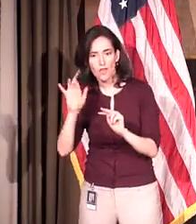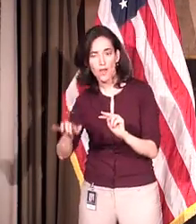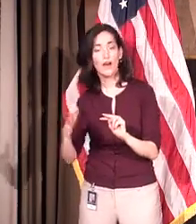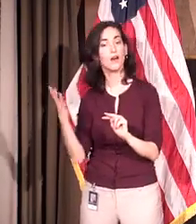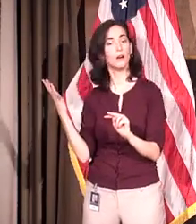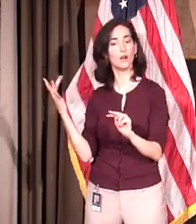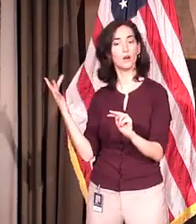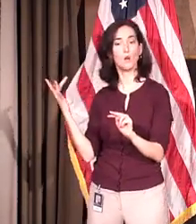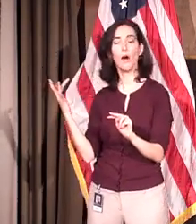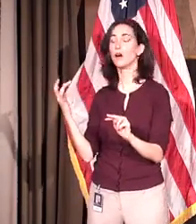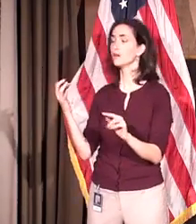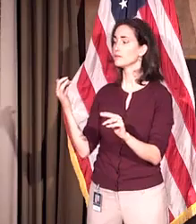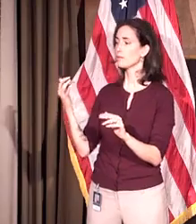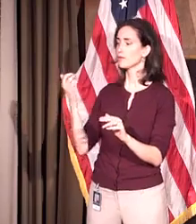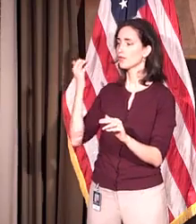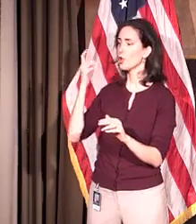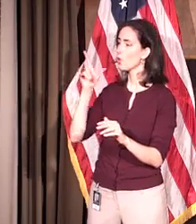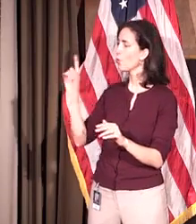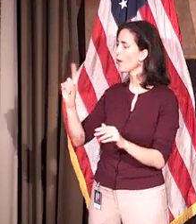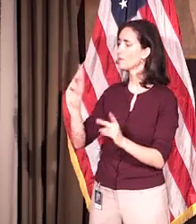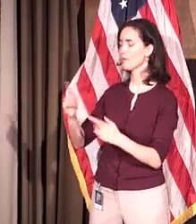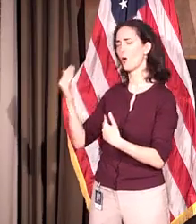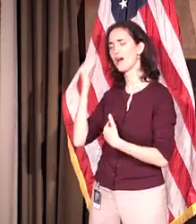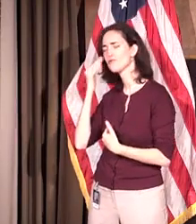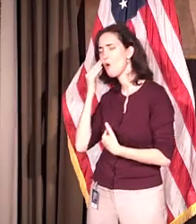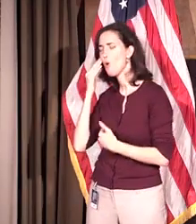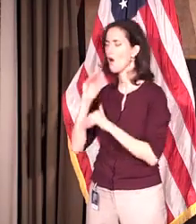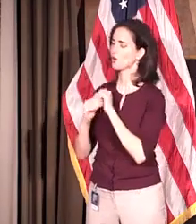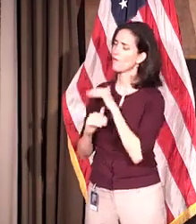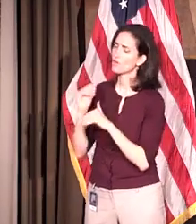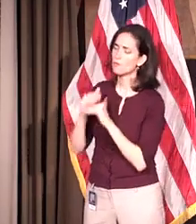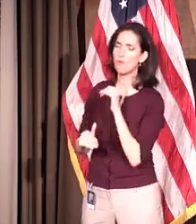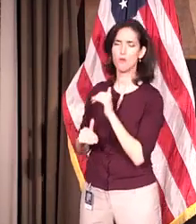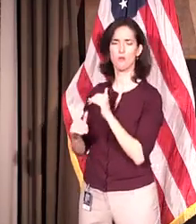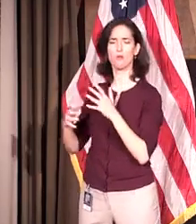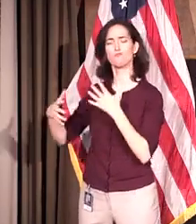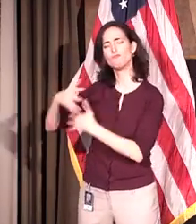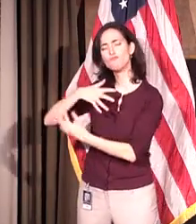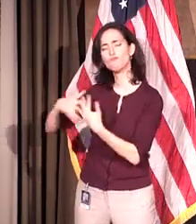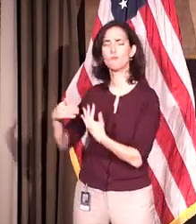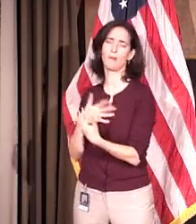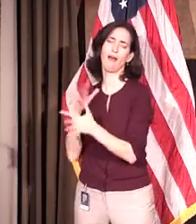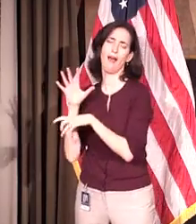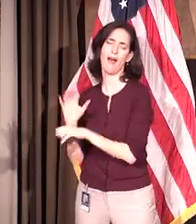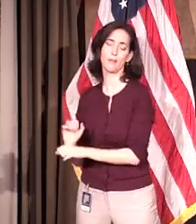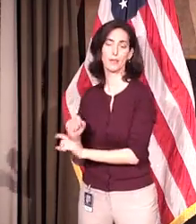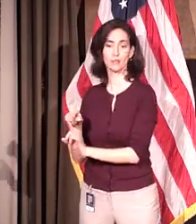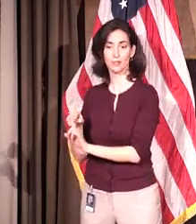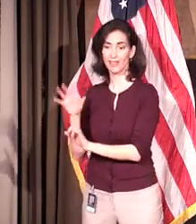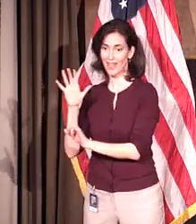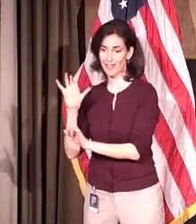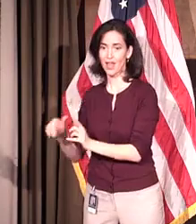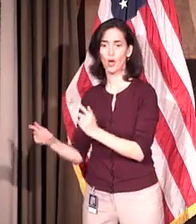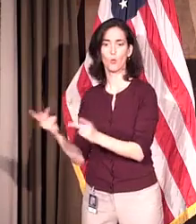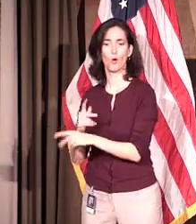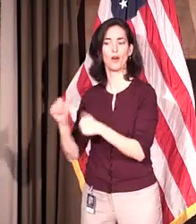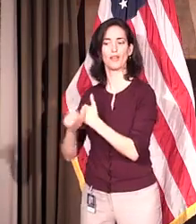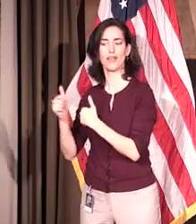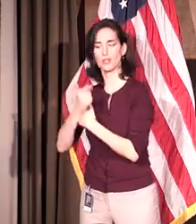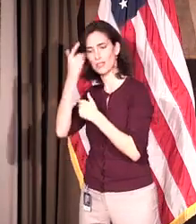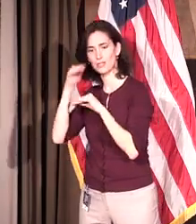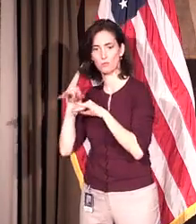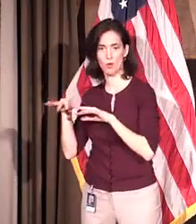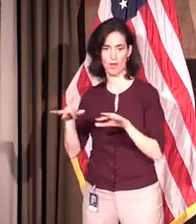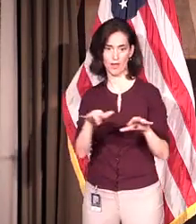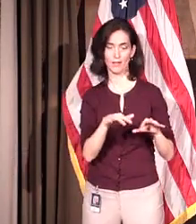very comfortable, familiar settings. And there will be a risk during Thanksgiving that families really do need to